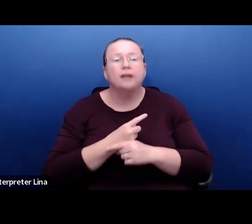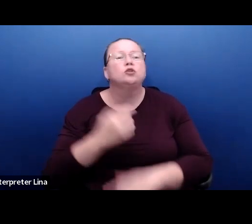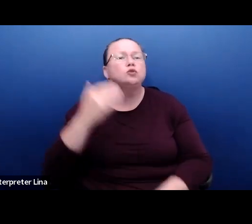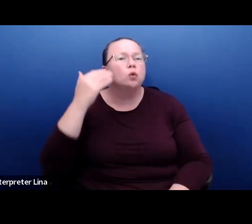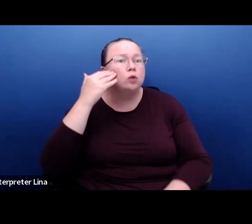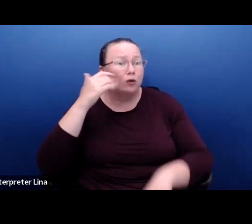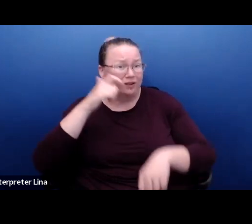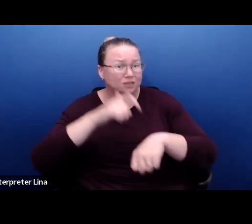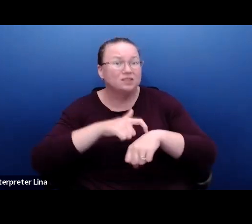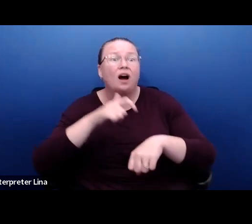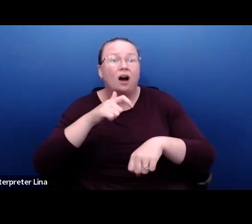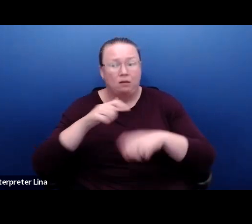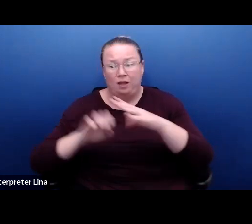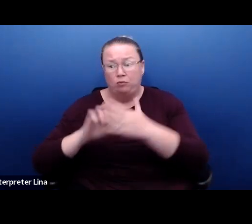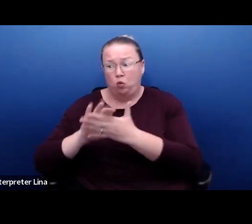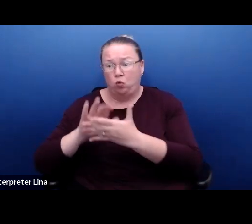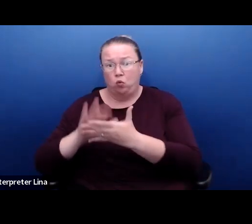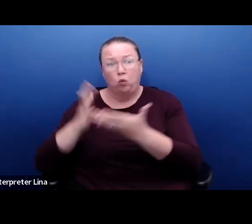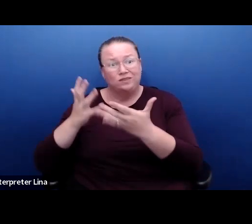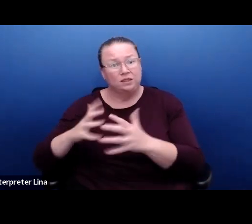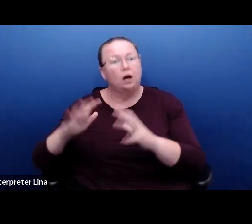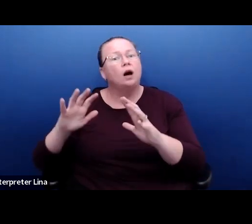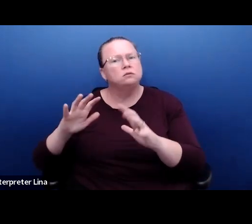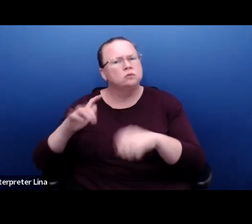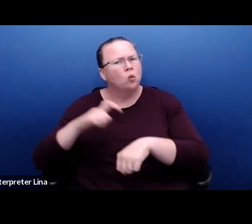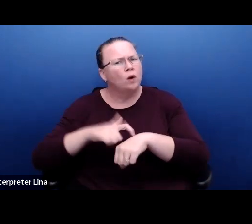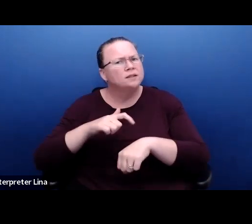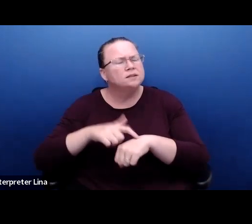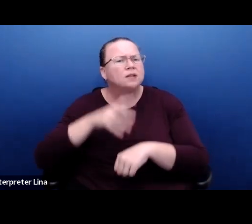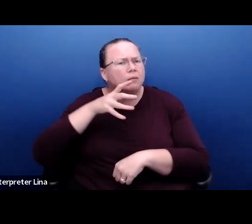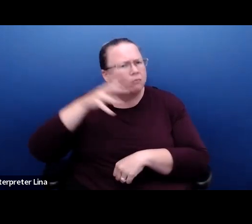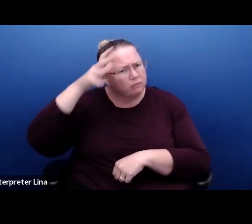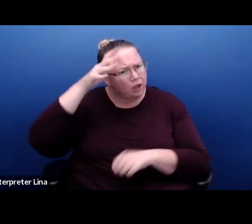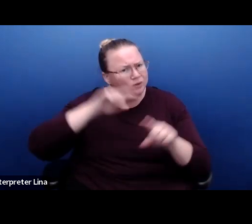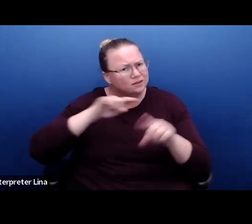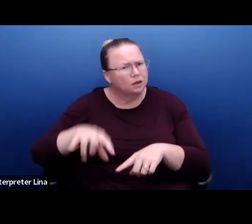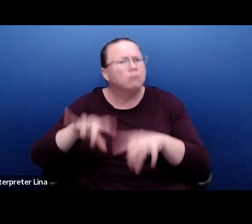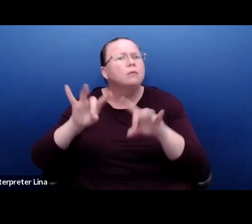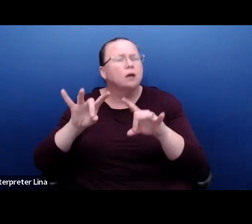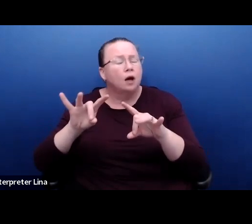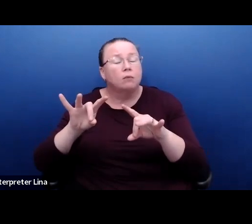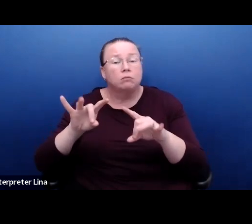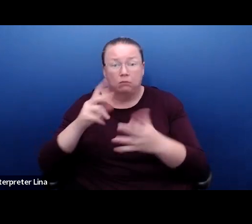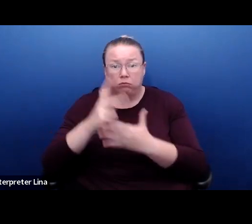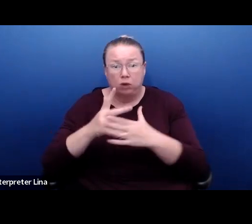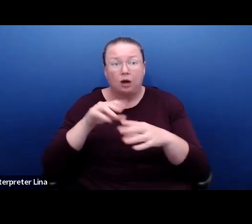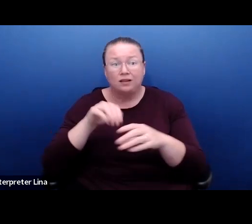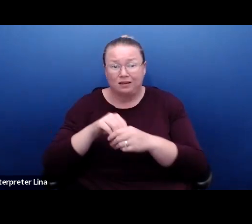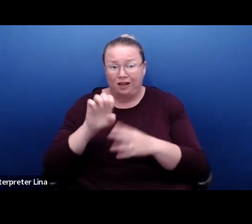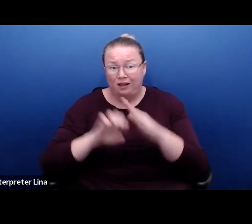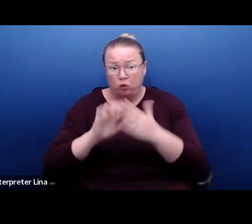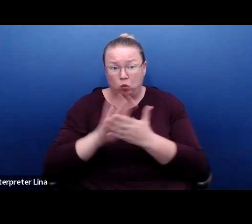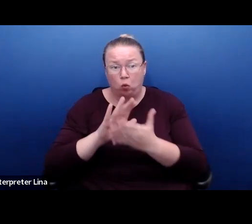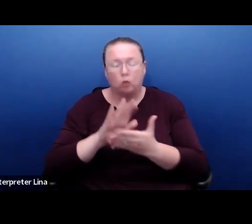what time does this elementary school let out, or when do parents start coming to pick up their people? Oh, can you park at the elementary school?